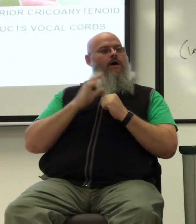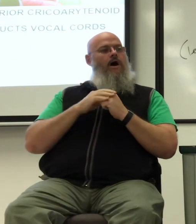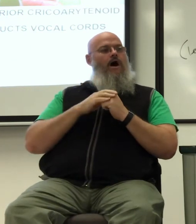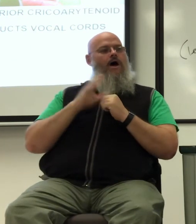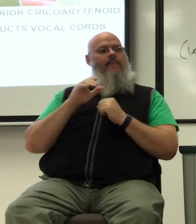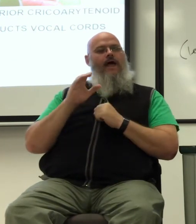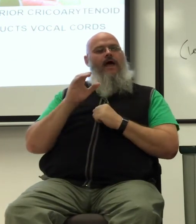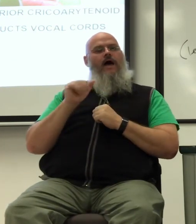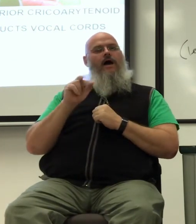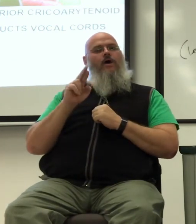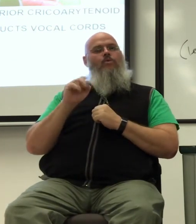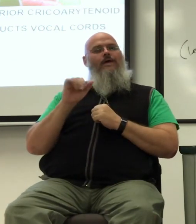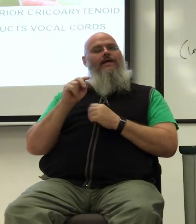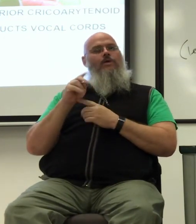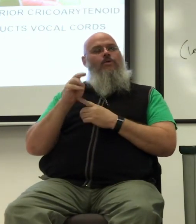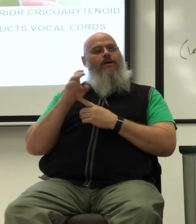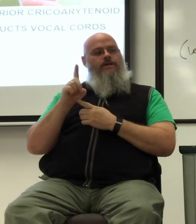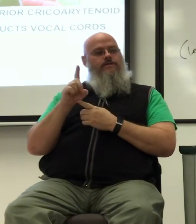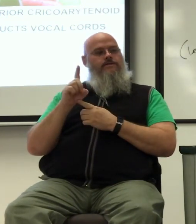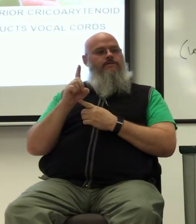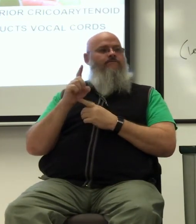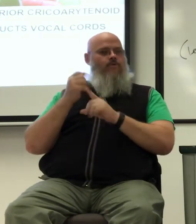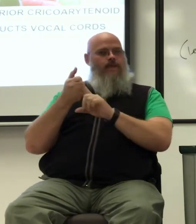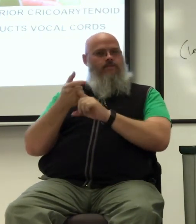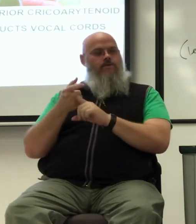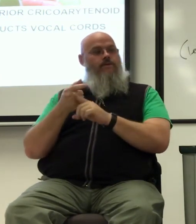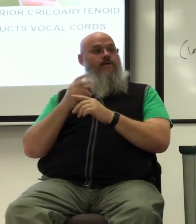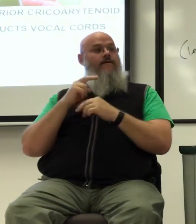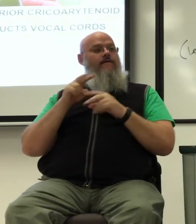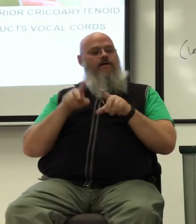arytenoids. It makes them pivot to abduct vocal cords.